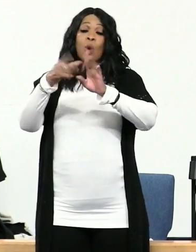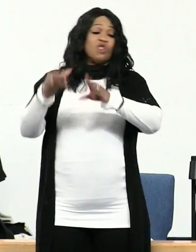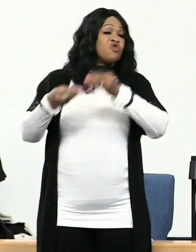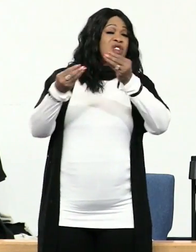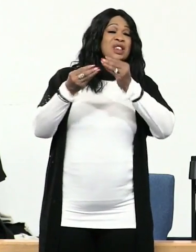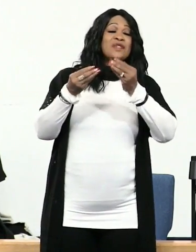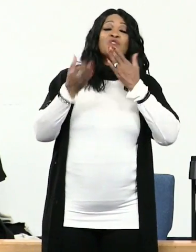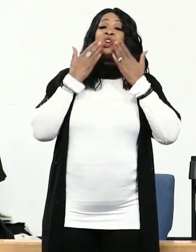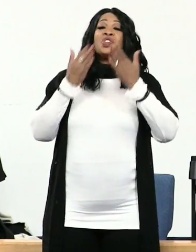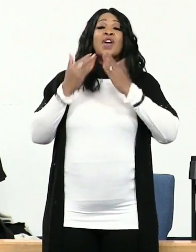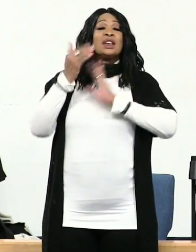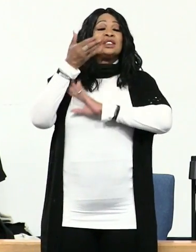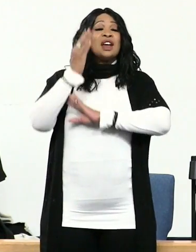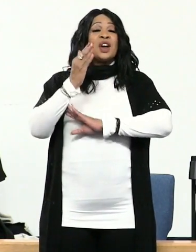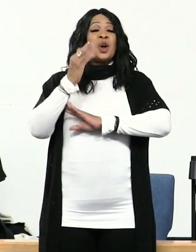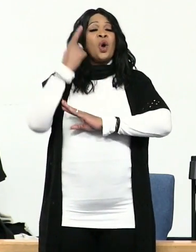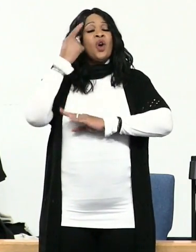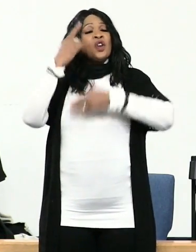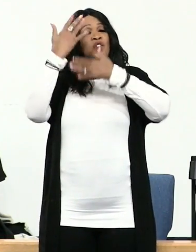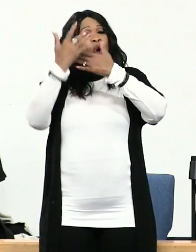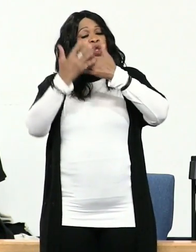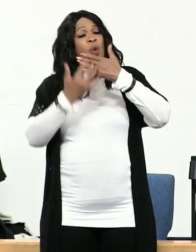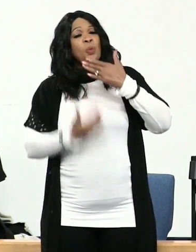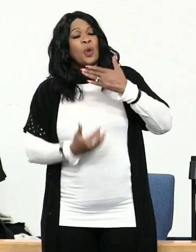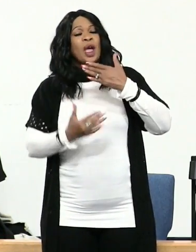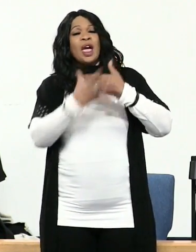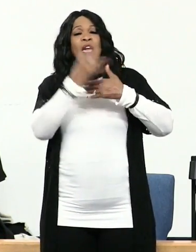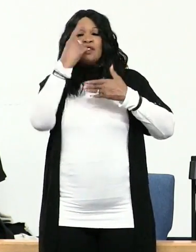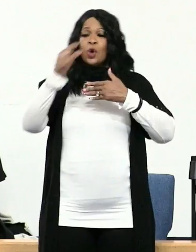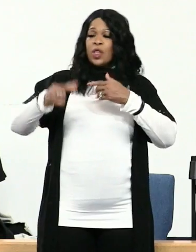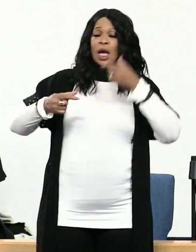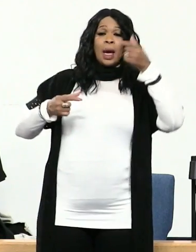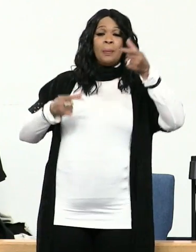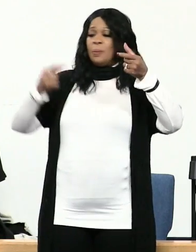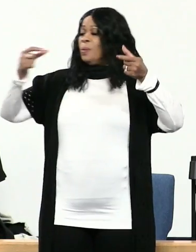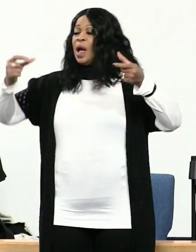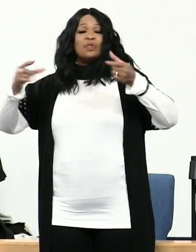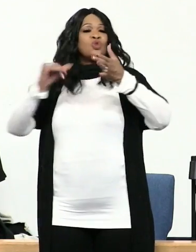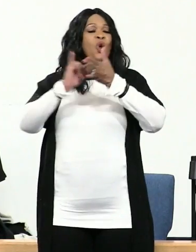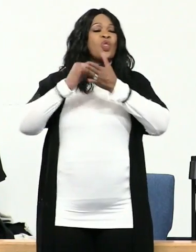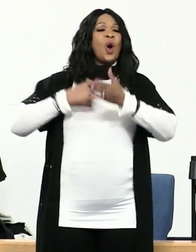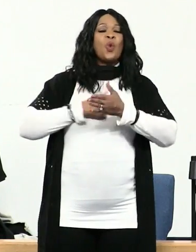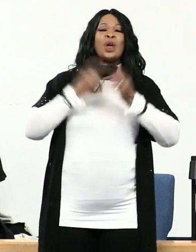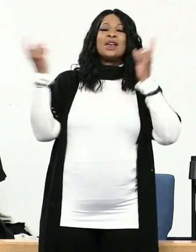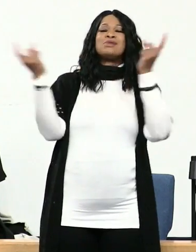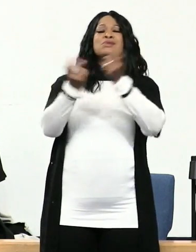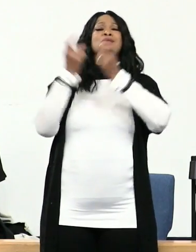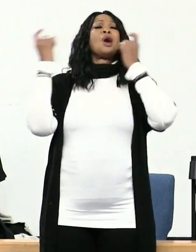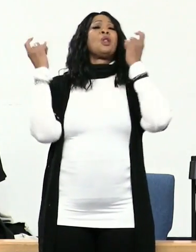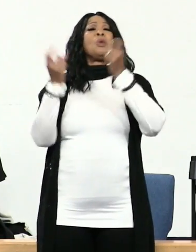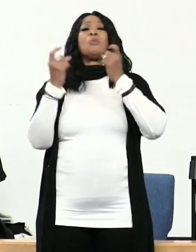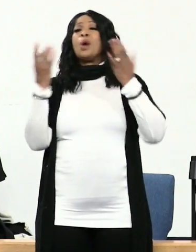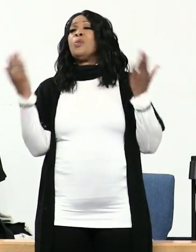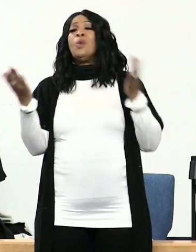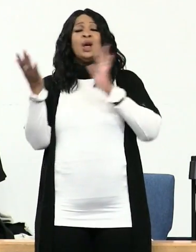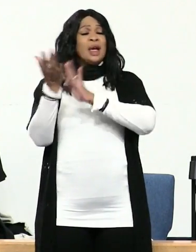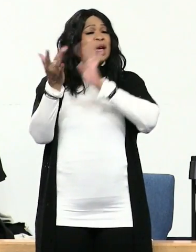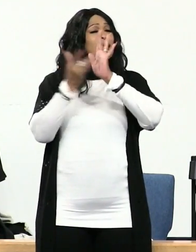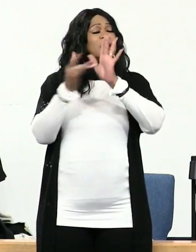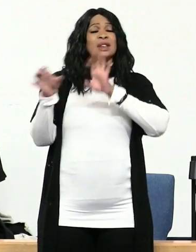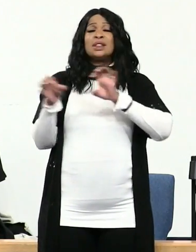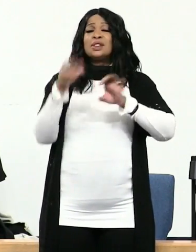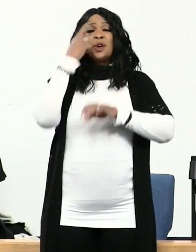to God for the bread and for the cup, that we should celebrate what Jesus has done on